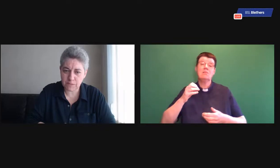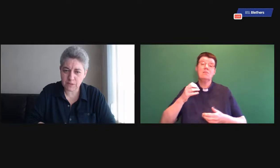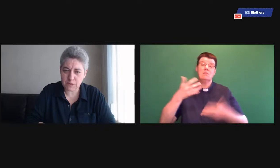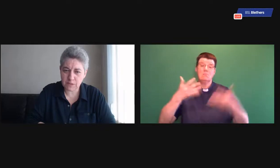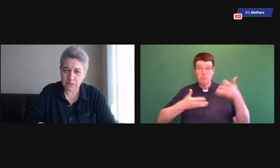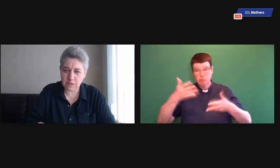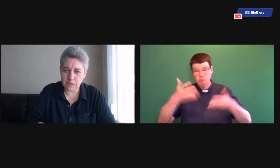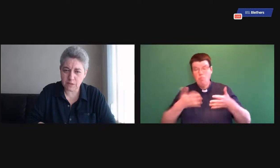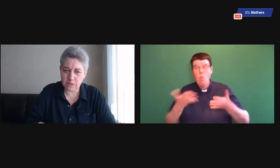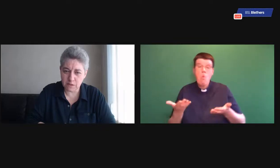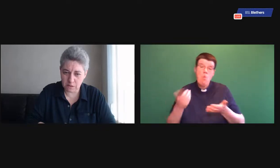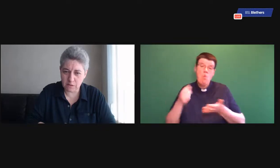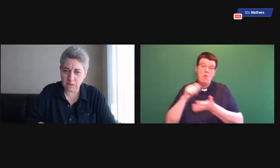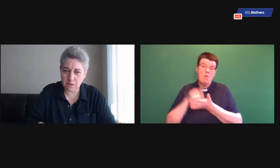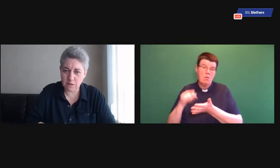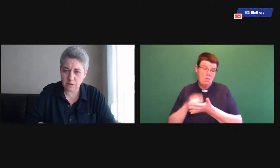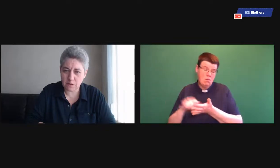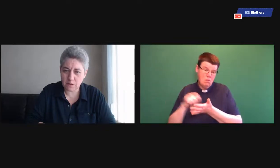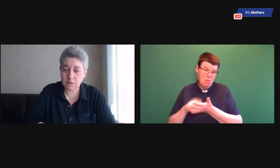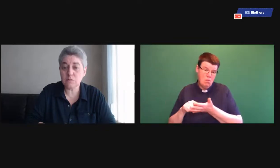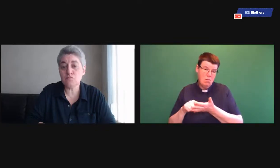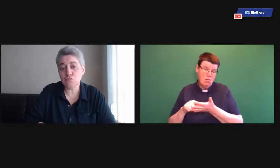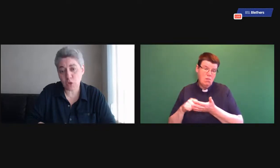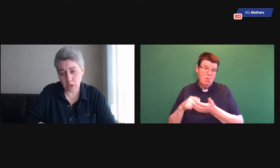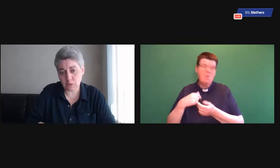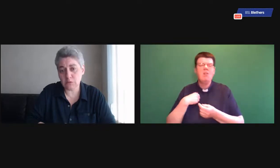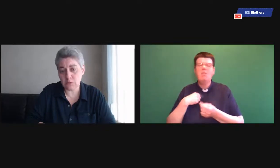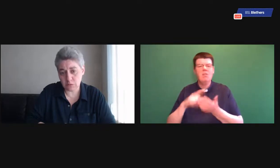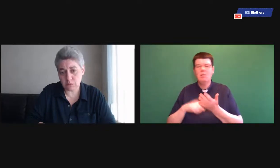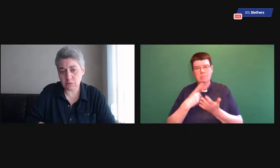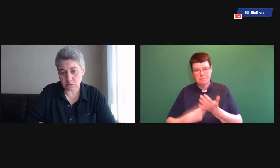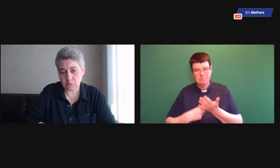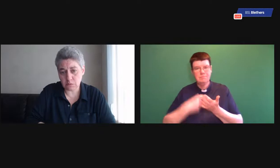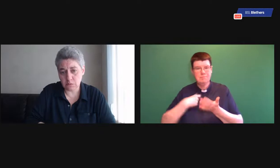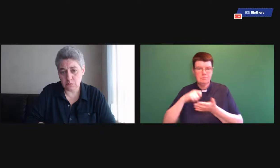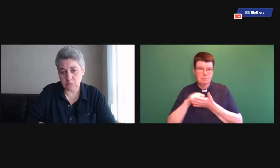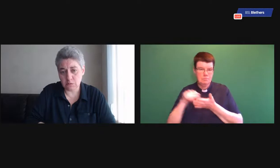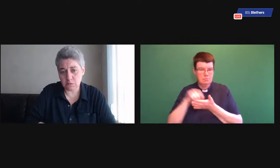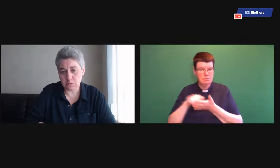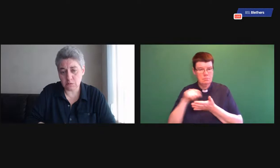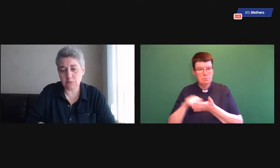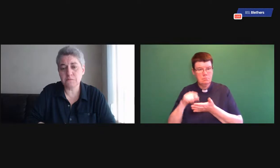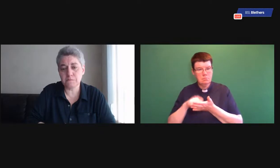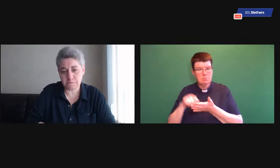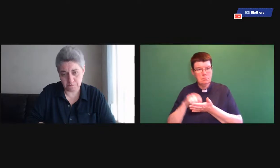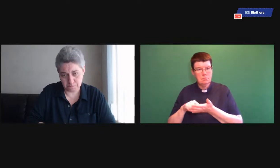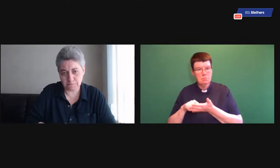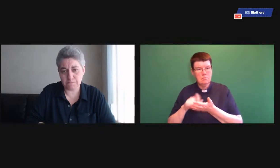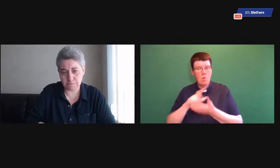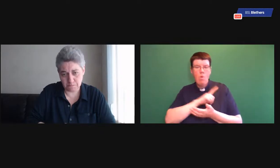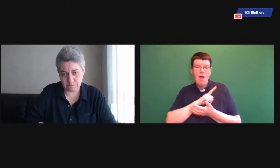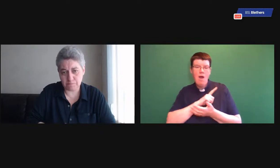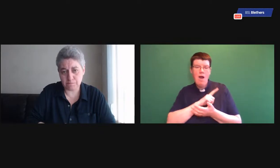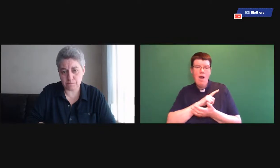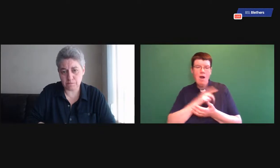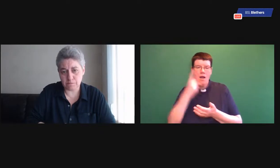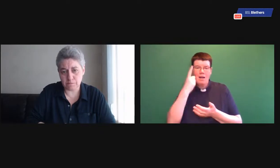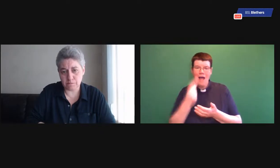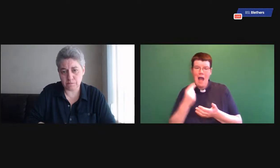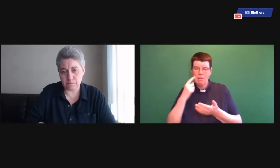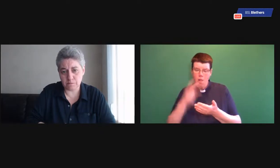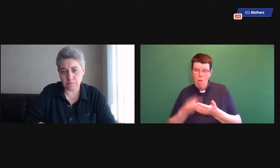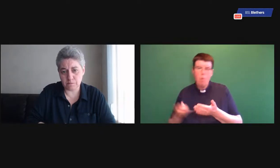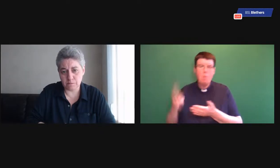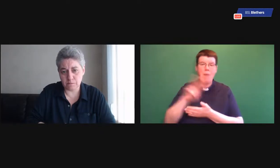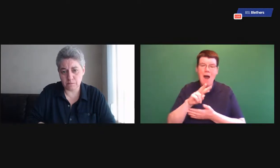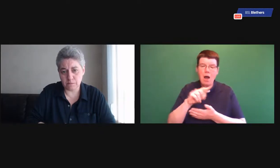me first. And I've got the option of presenting in sign or in English. I chose to